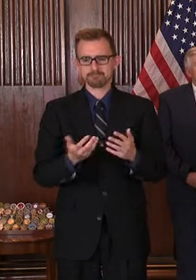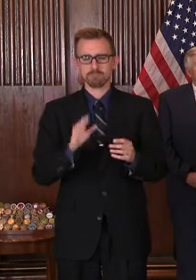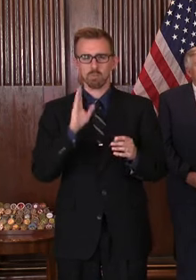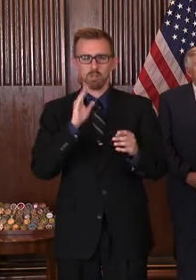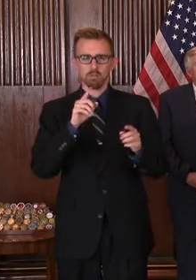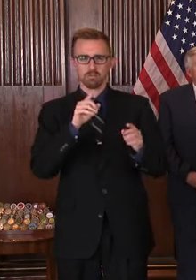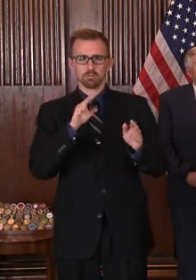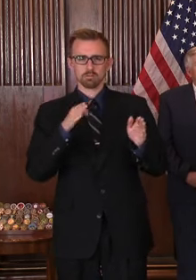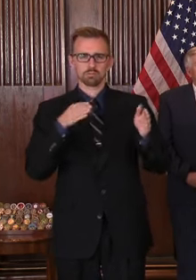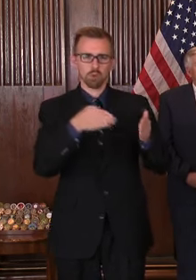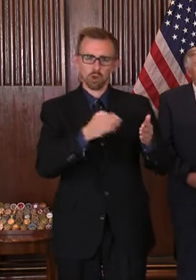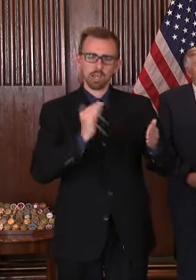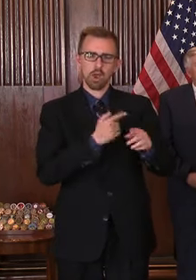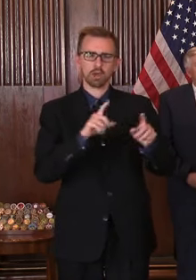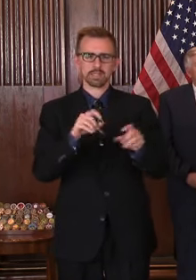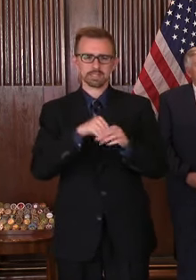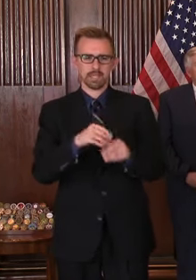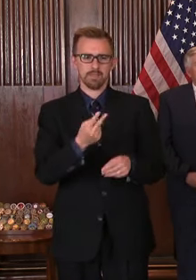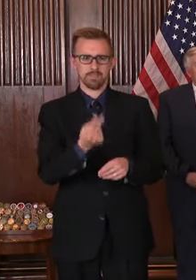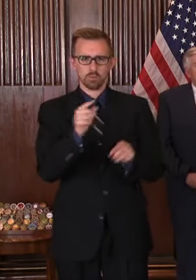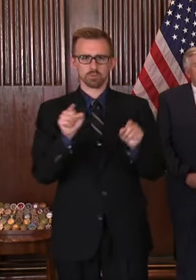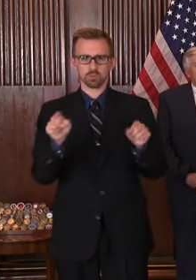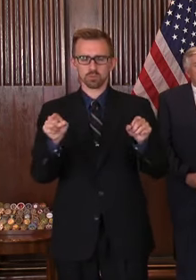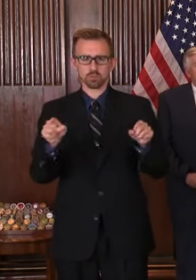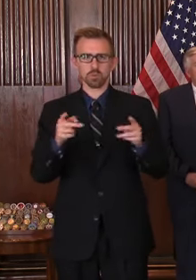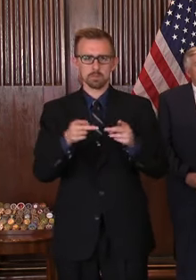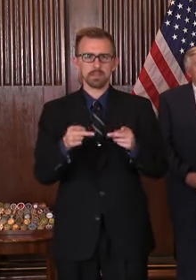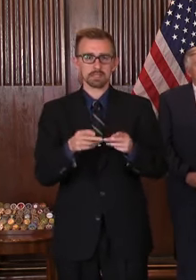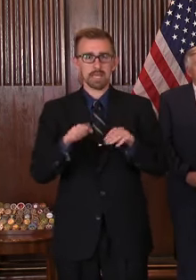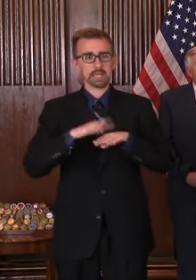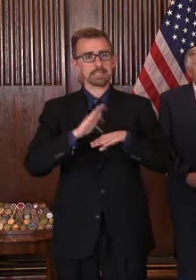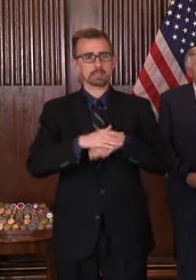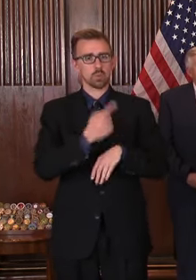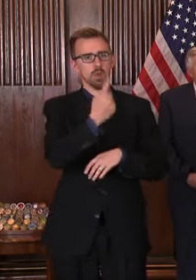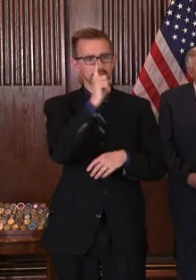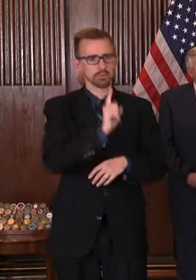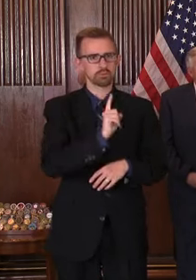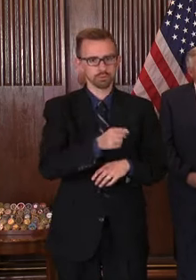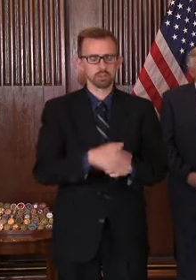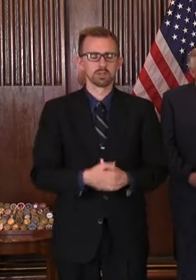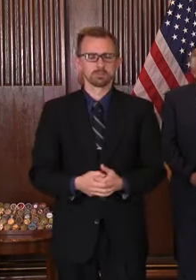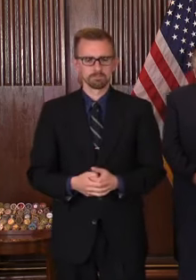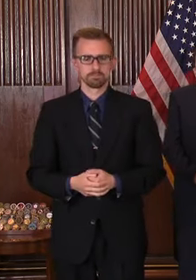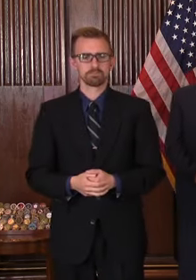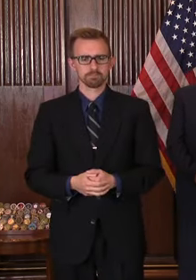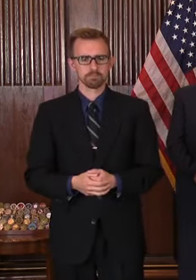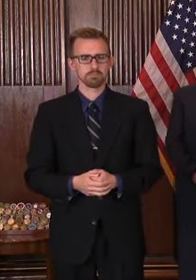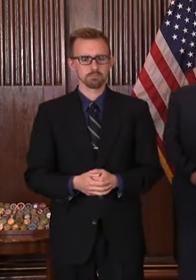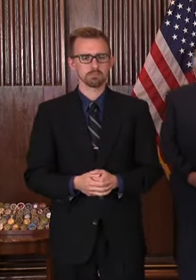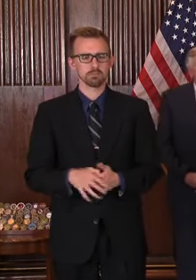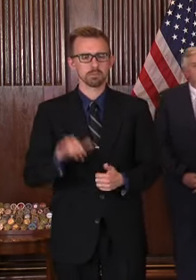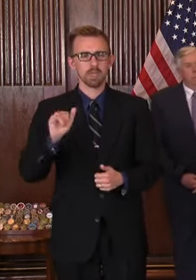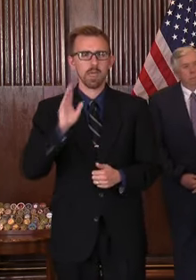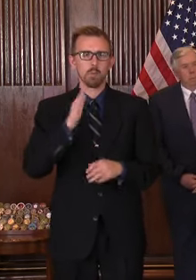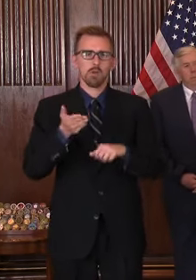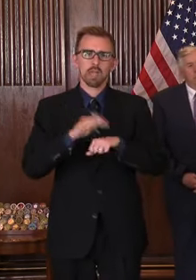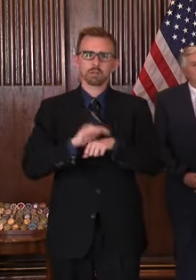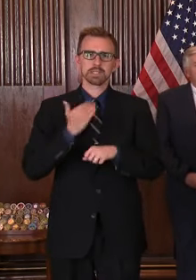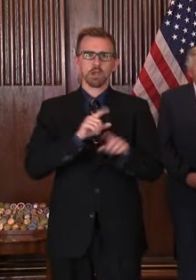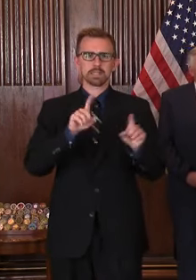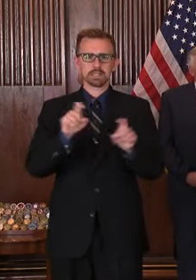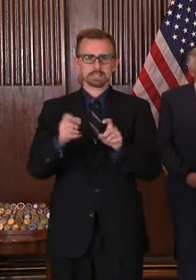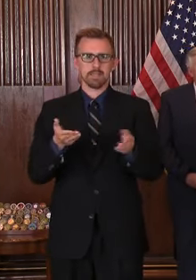targeted testing in those two, in at least one of those communities I know, to increase our